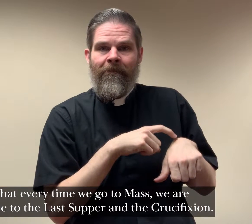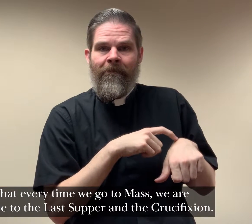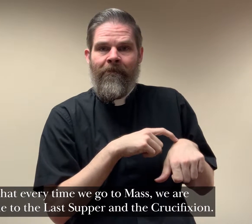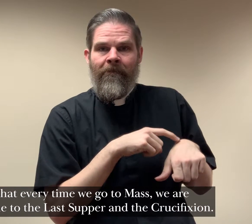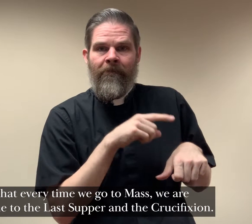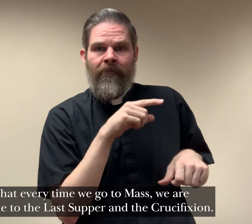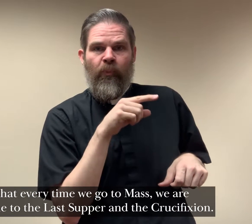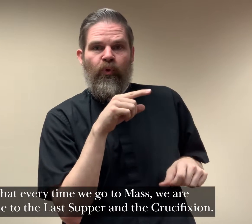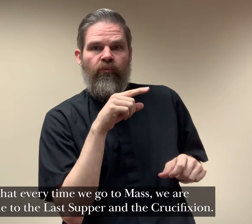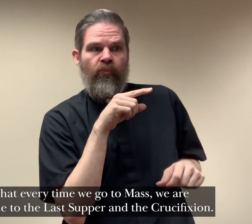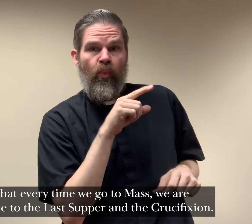Crucifixion.